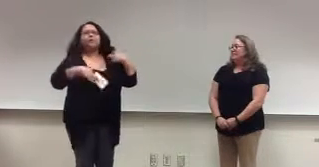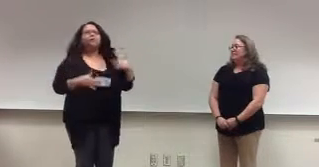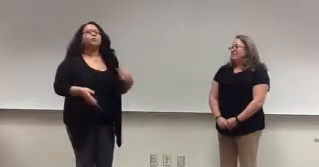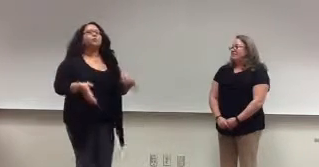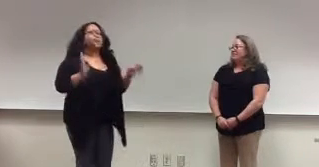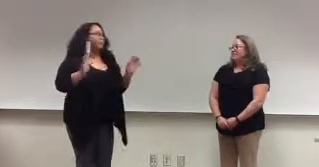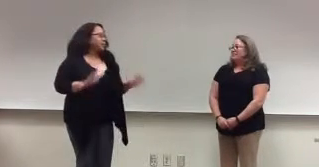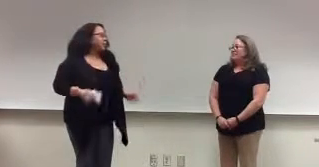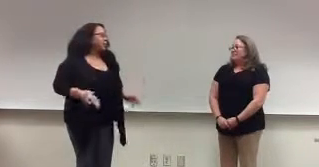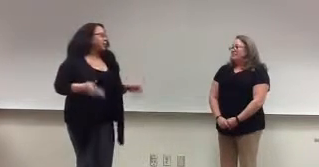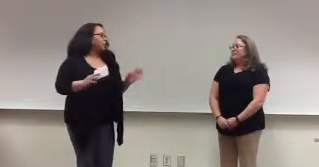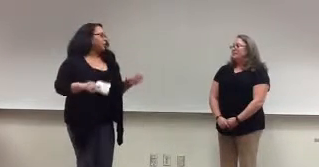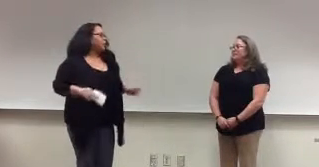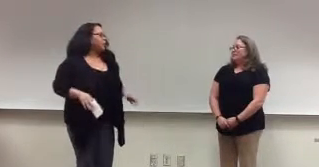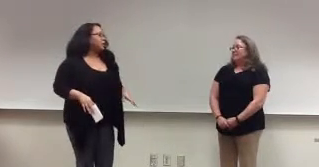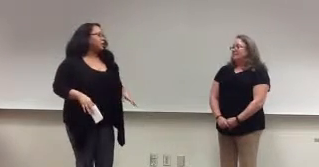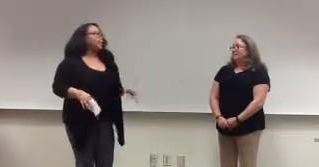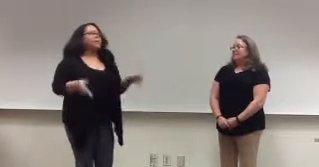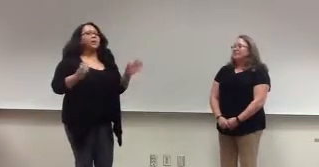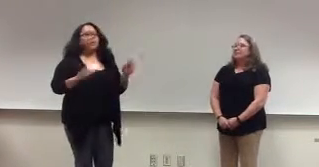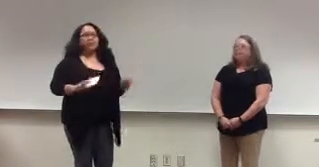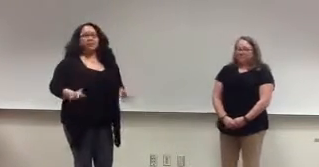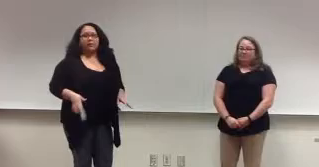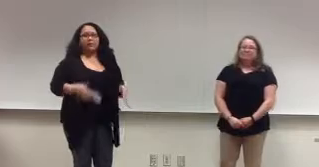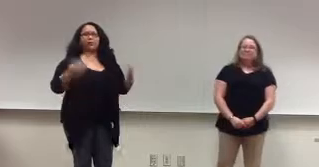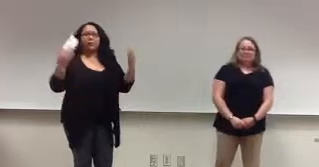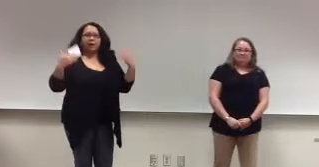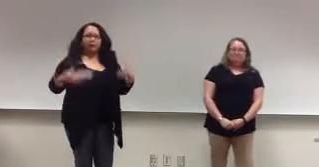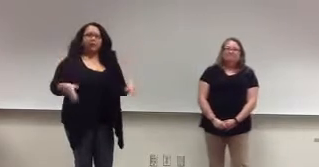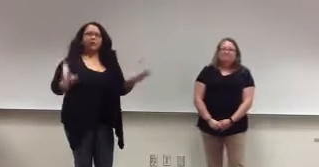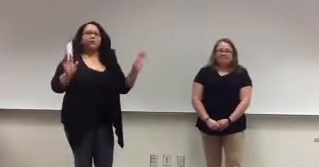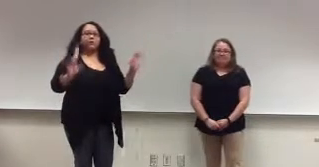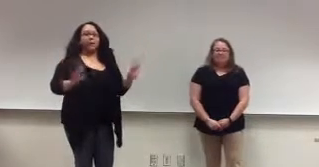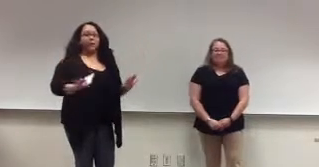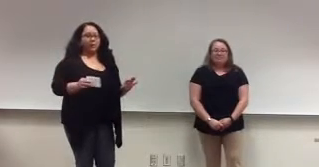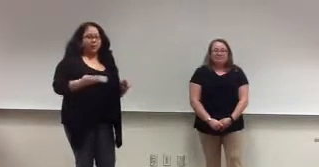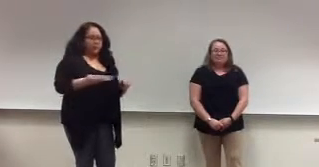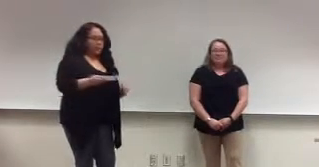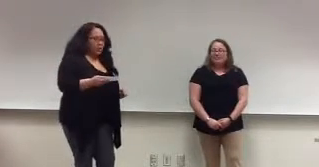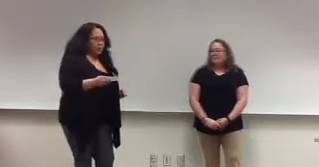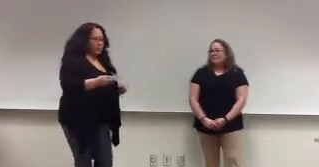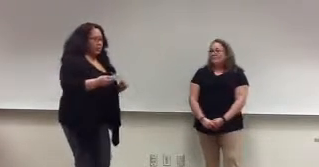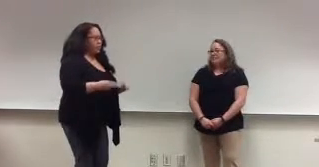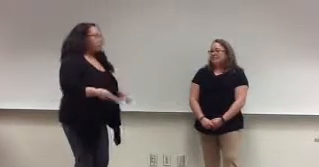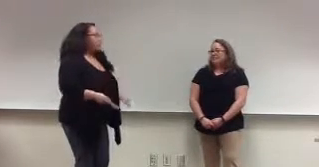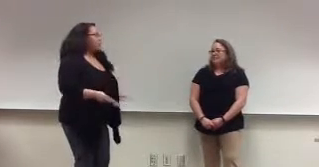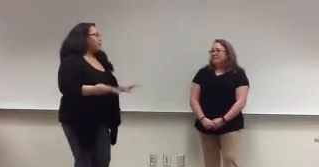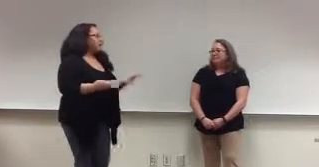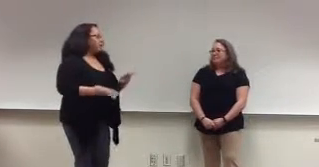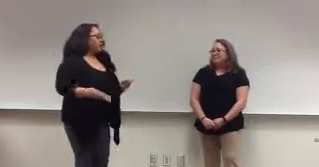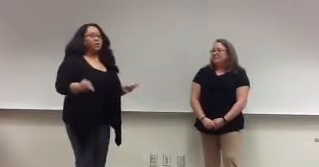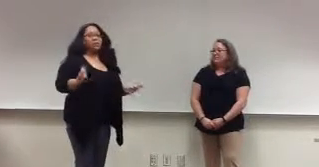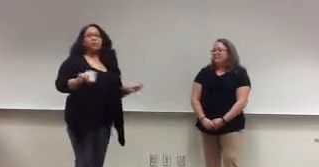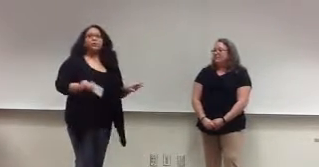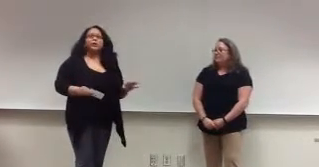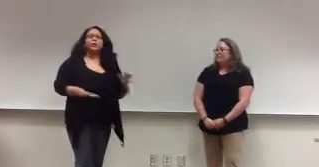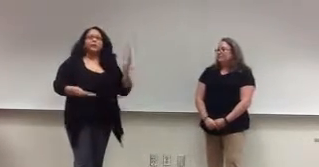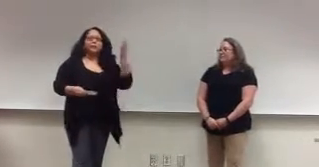another. Stay on one topic, one discussion. That way it's easier for the conversation to flow better. So you want to use hand gestures or any type of